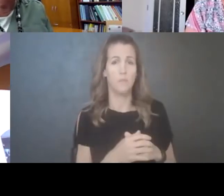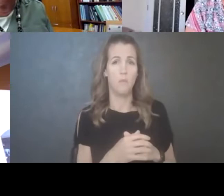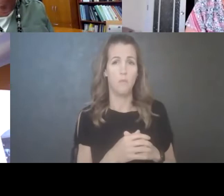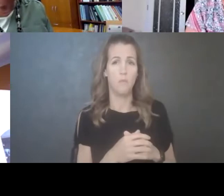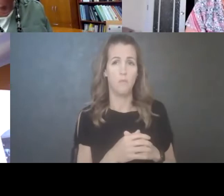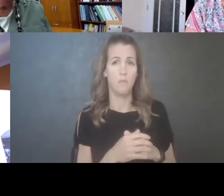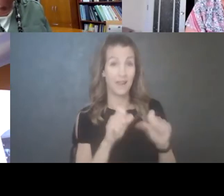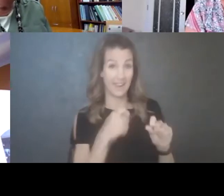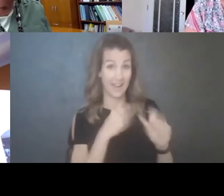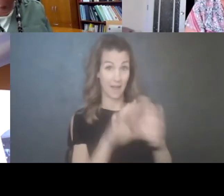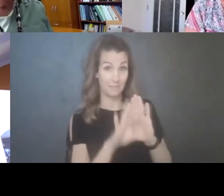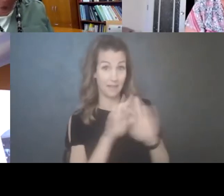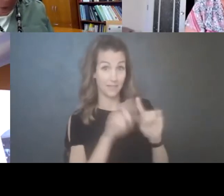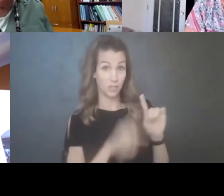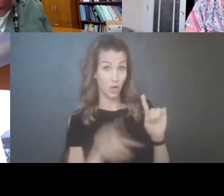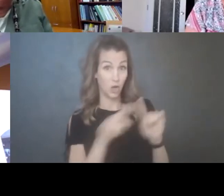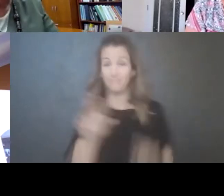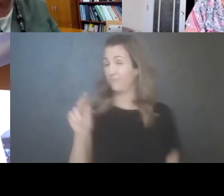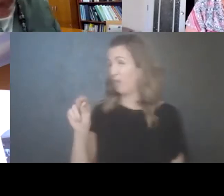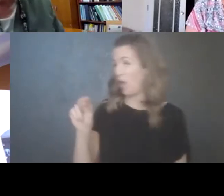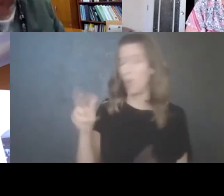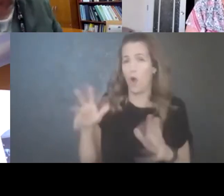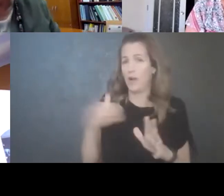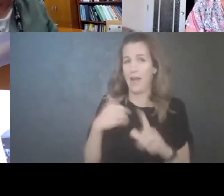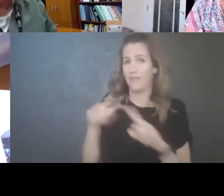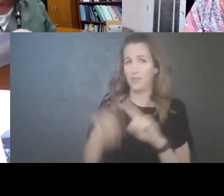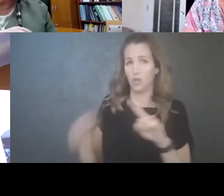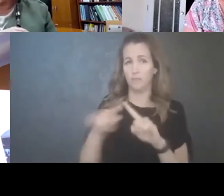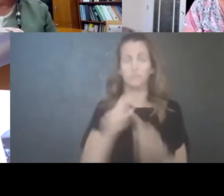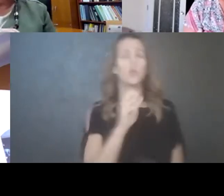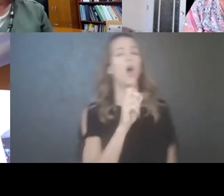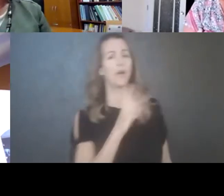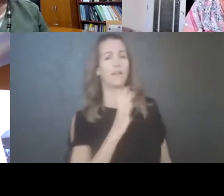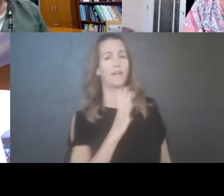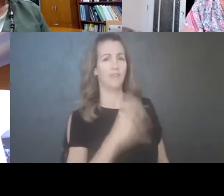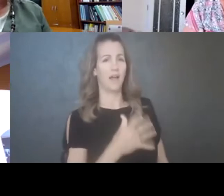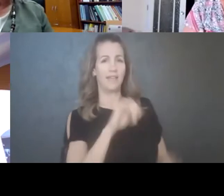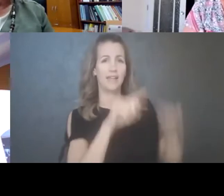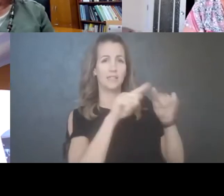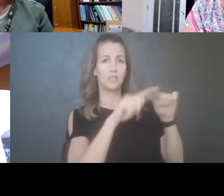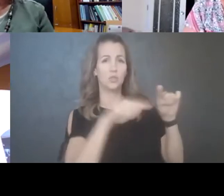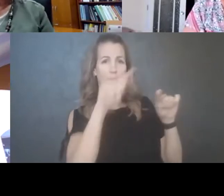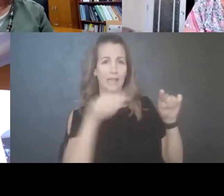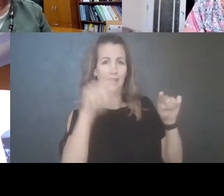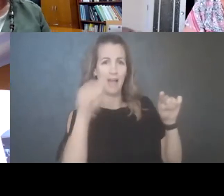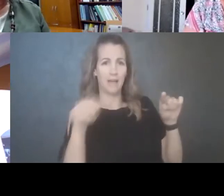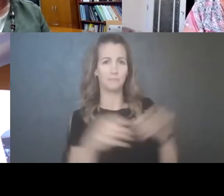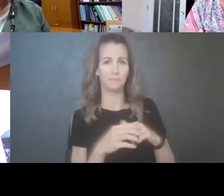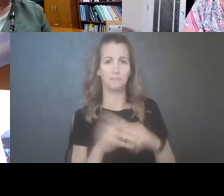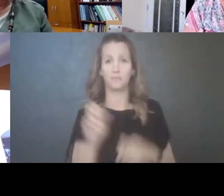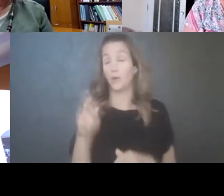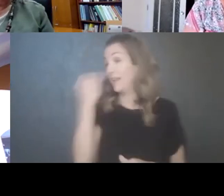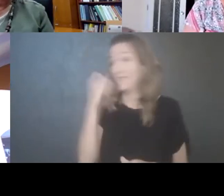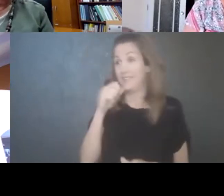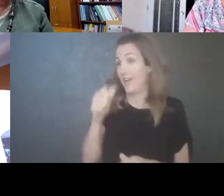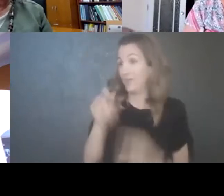Can I pick the circle? We already had the circle. Okay, fine. Then that one is the squiggly line. Squiggly, that one, okay. If it's not the circle, it has to be the